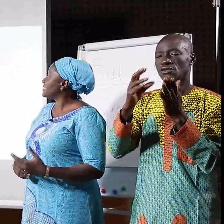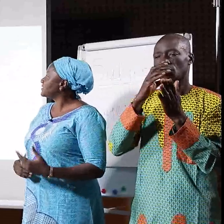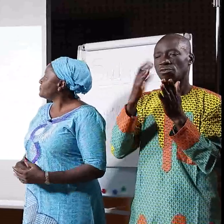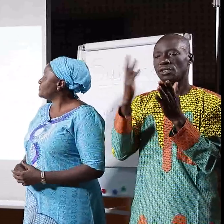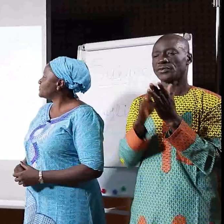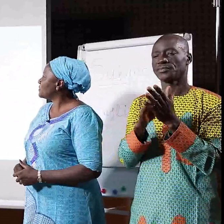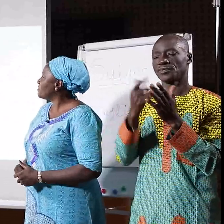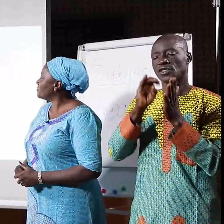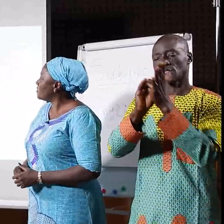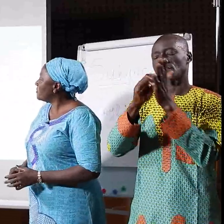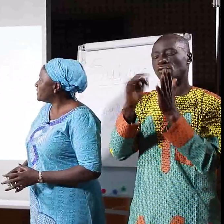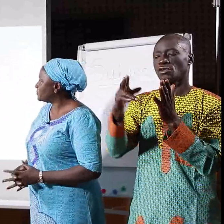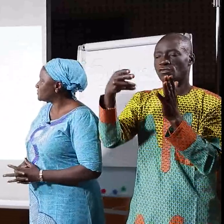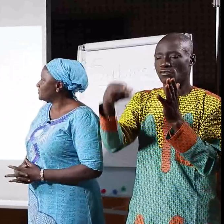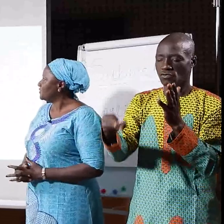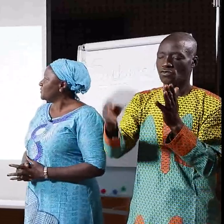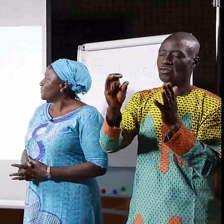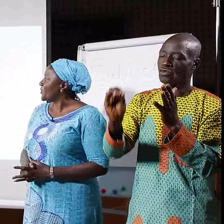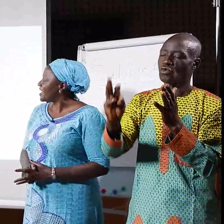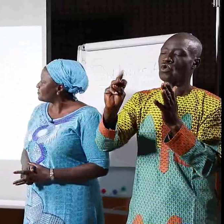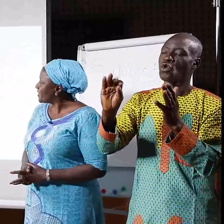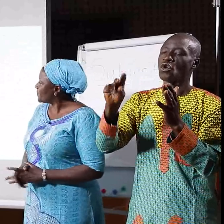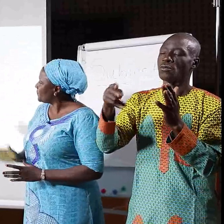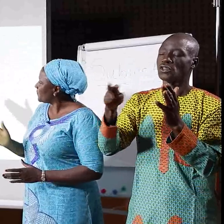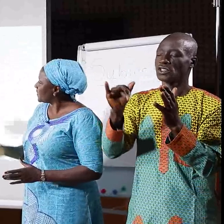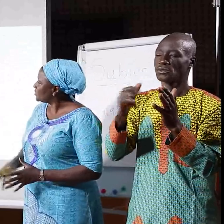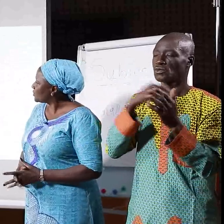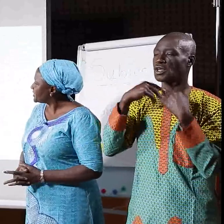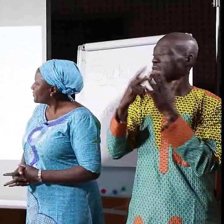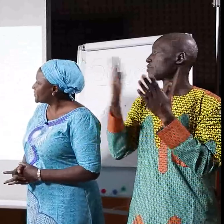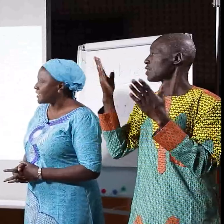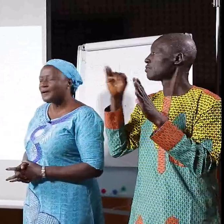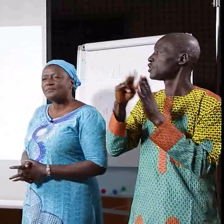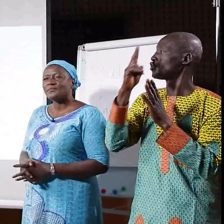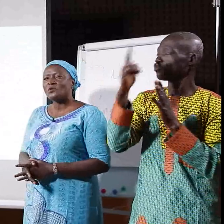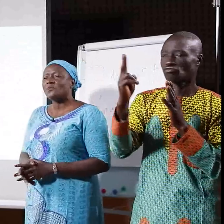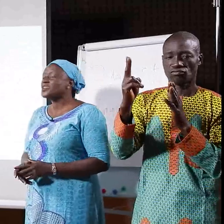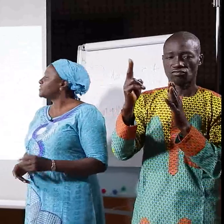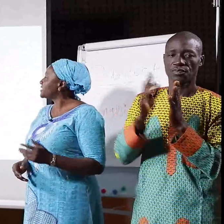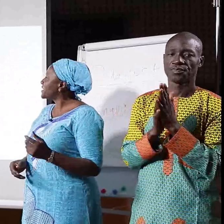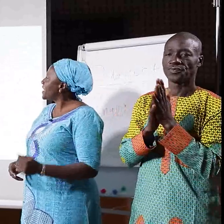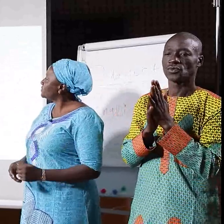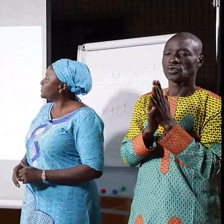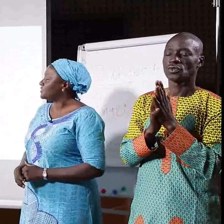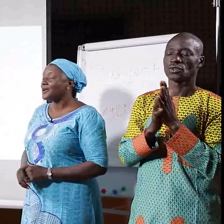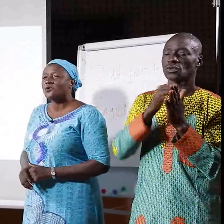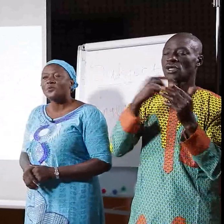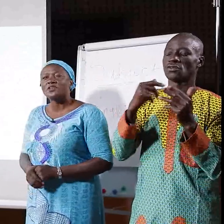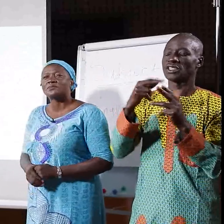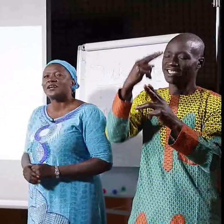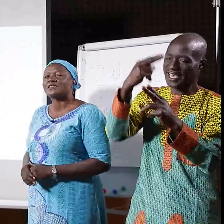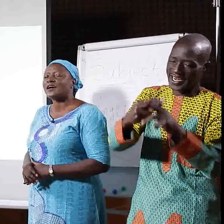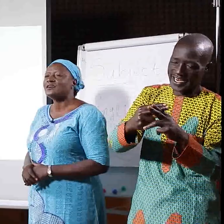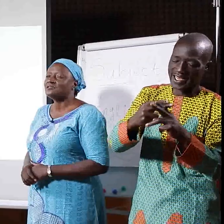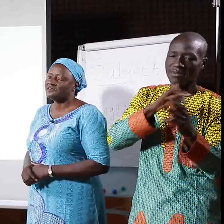So, examples of homonyms. We have them in two categories here: homonyms that are nouns and